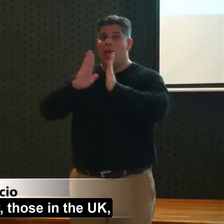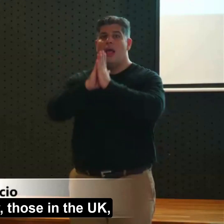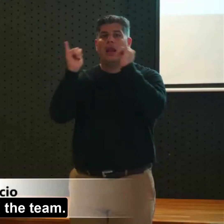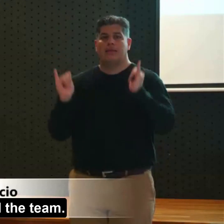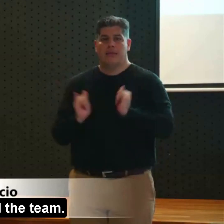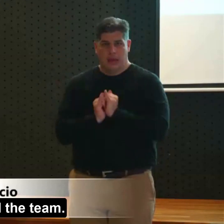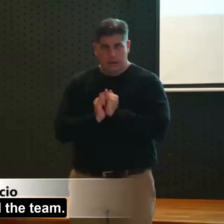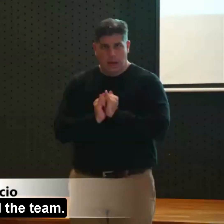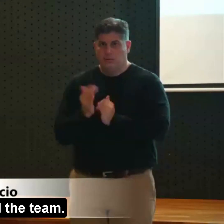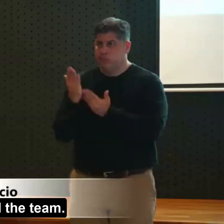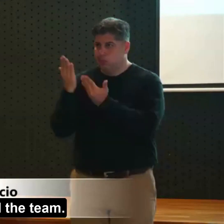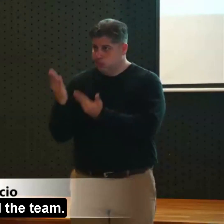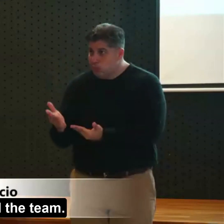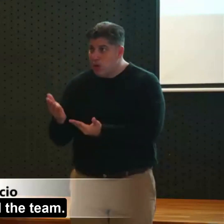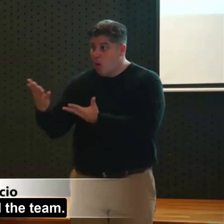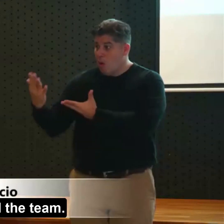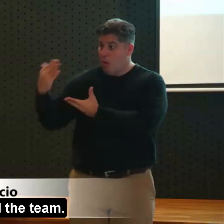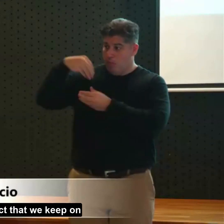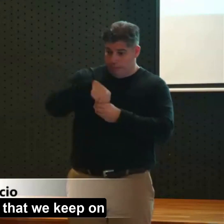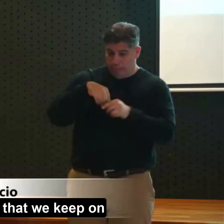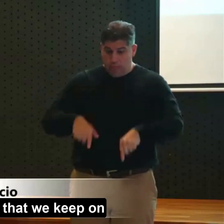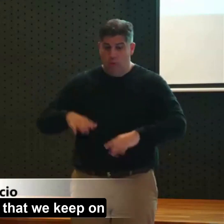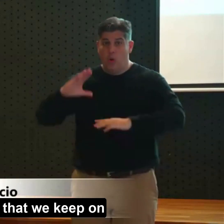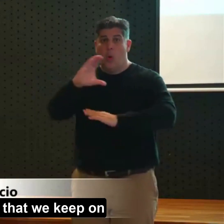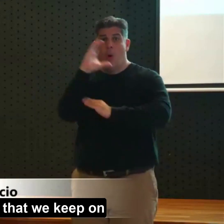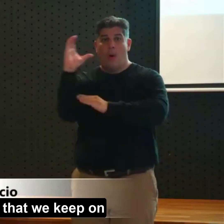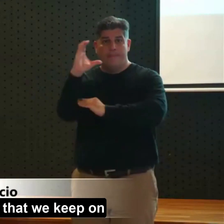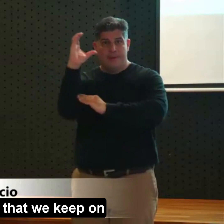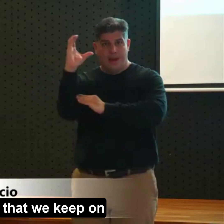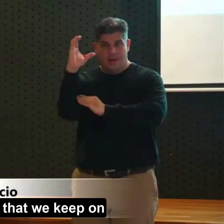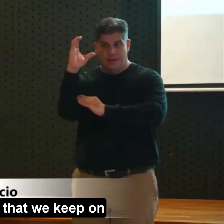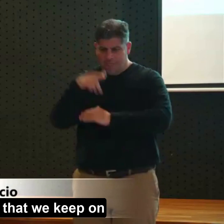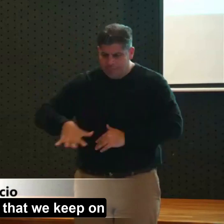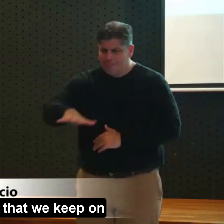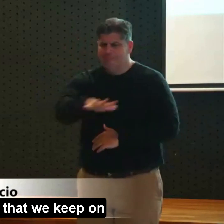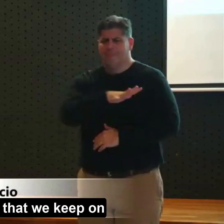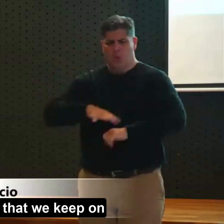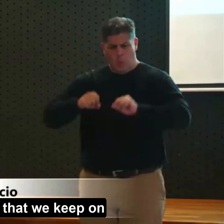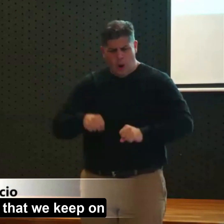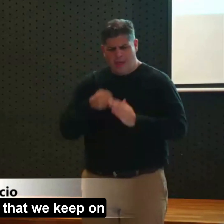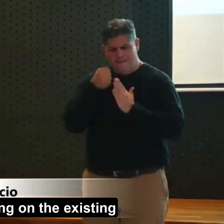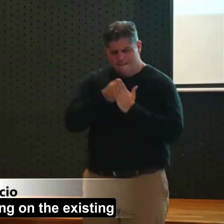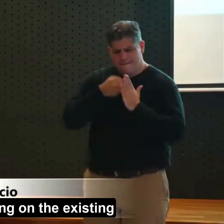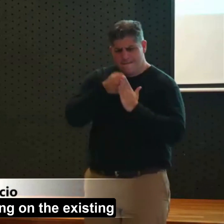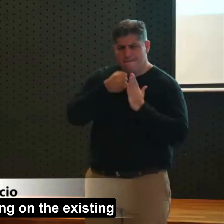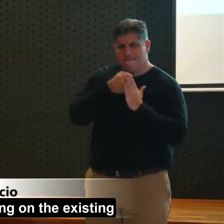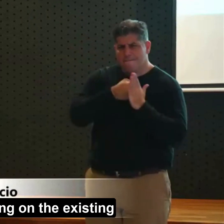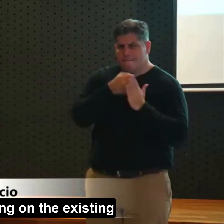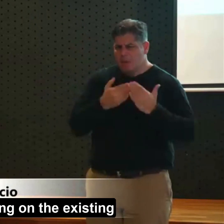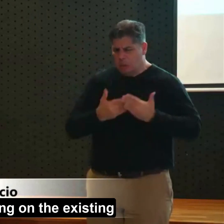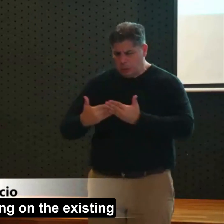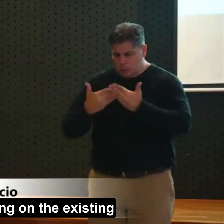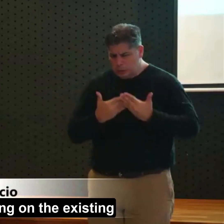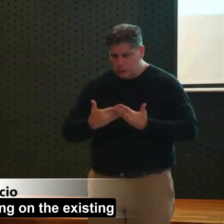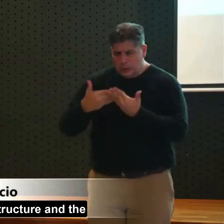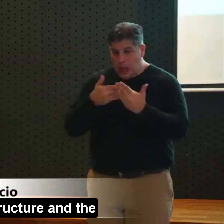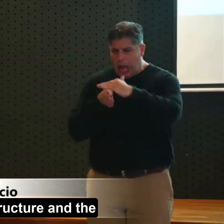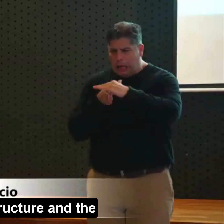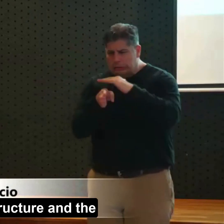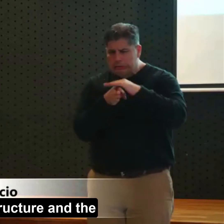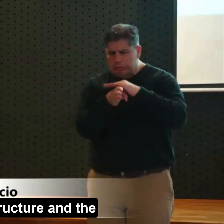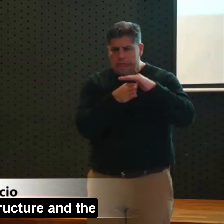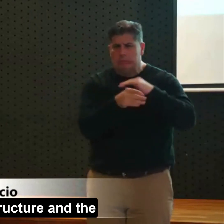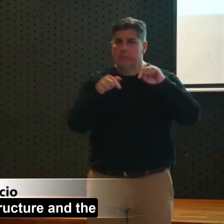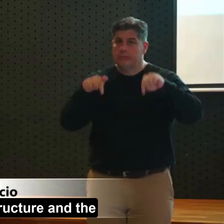the UK, all the team, the fact that we keep on researching on the